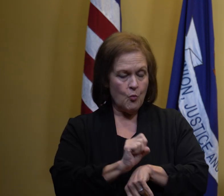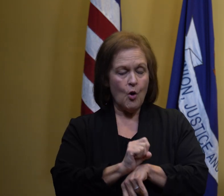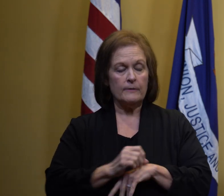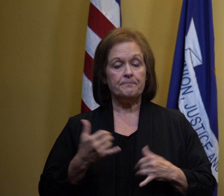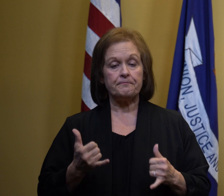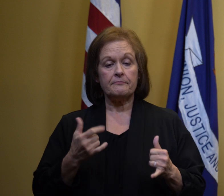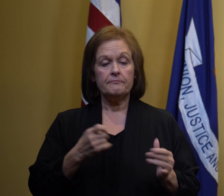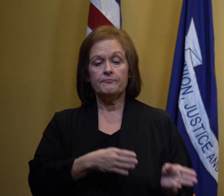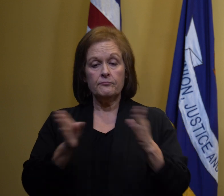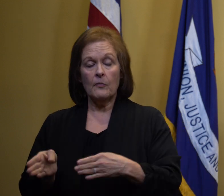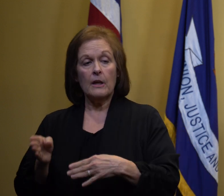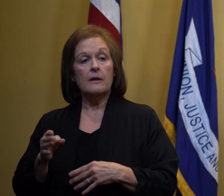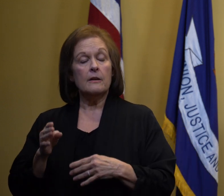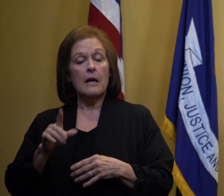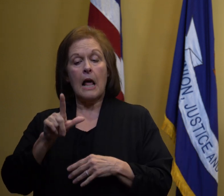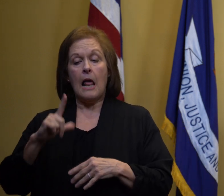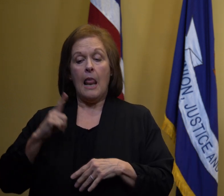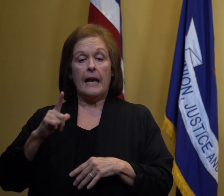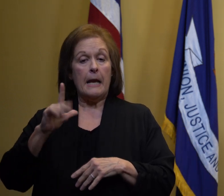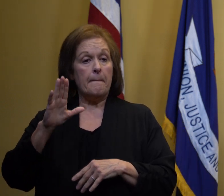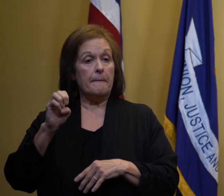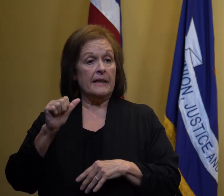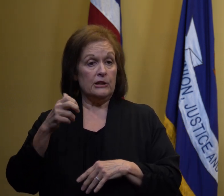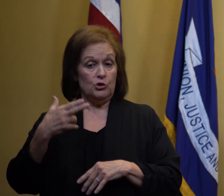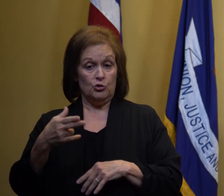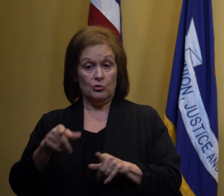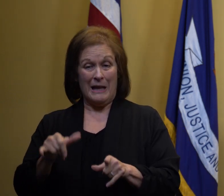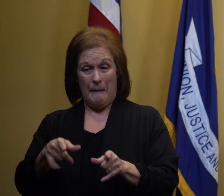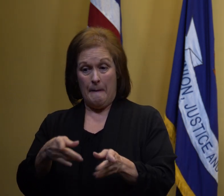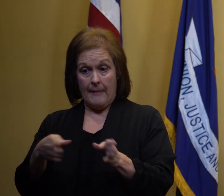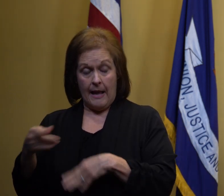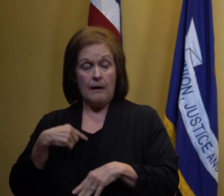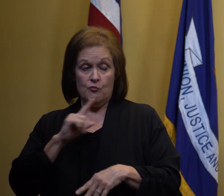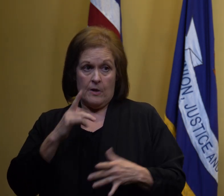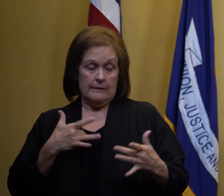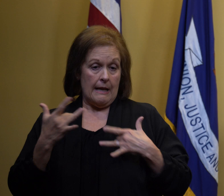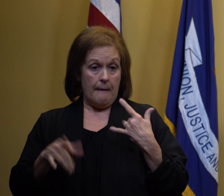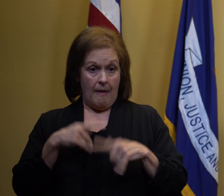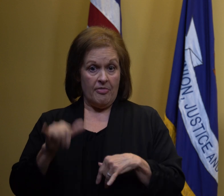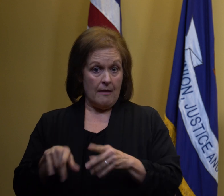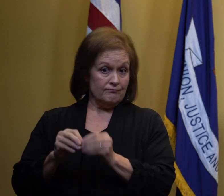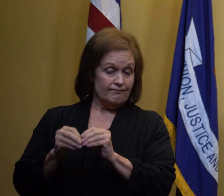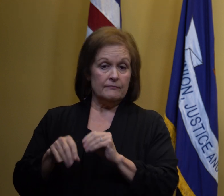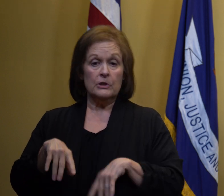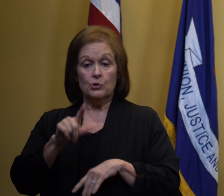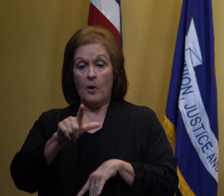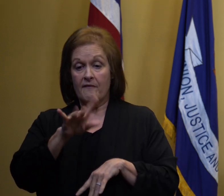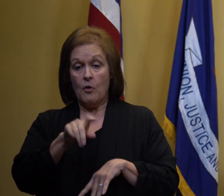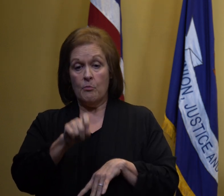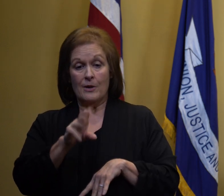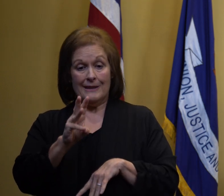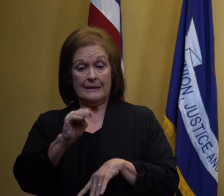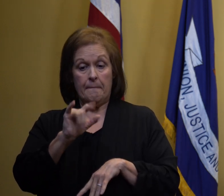Switching gears just a minute, Lincoln Beach, that planned development, very excited about Lincoln Beach.